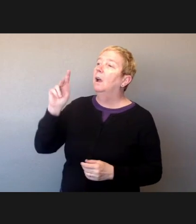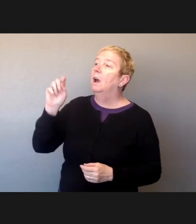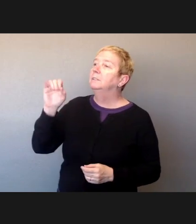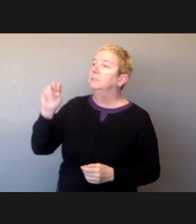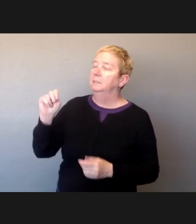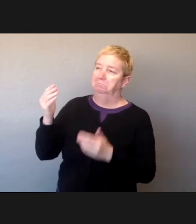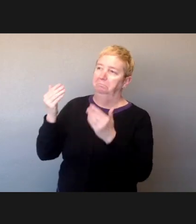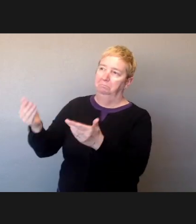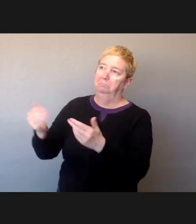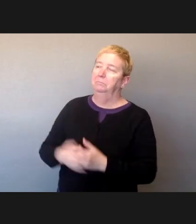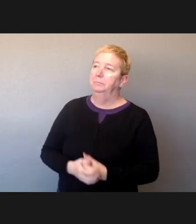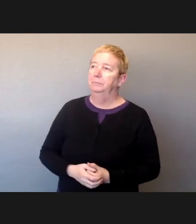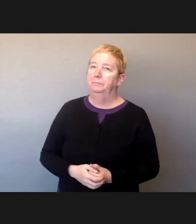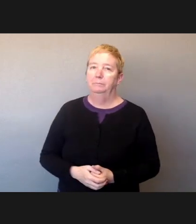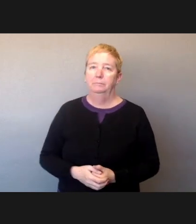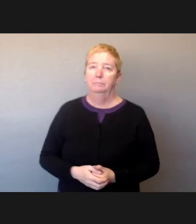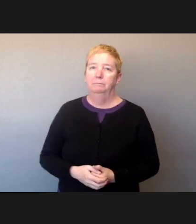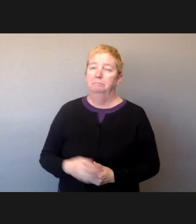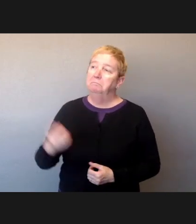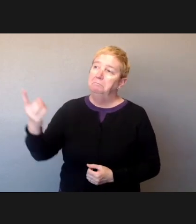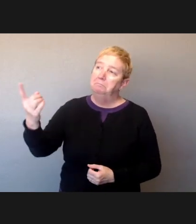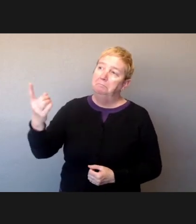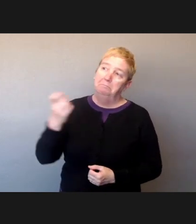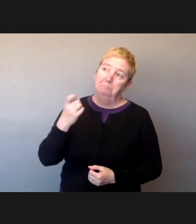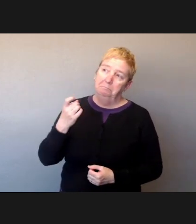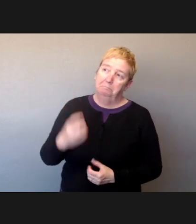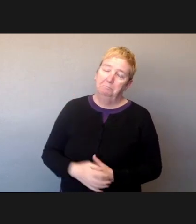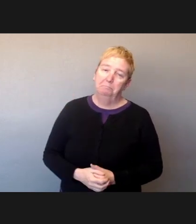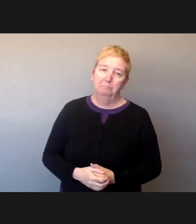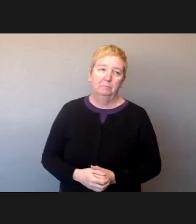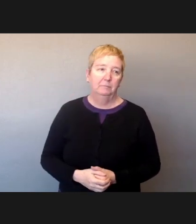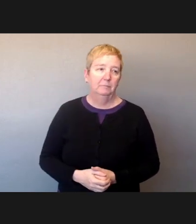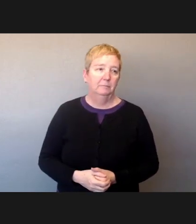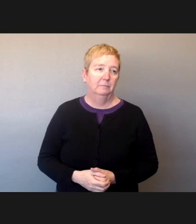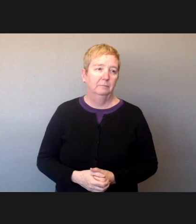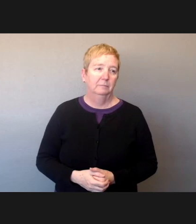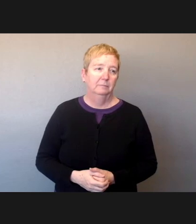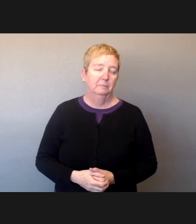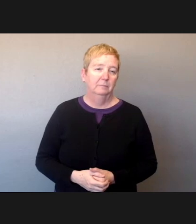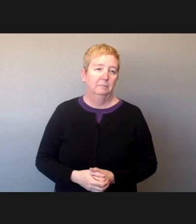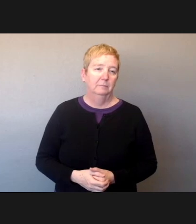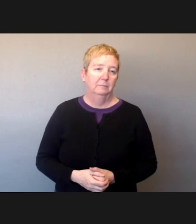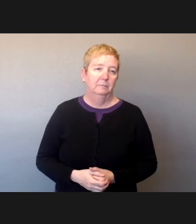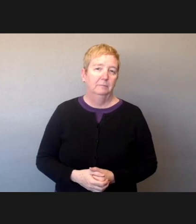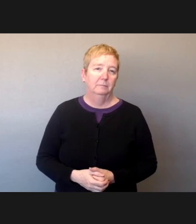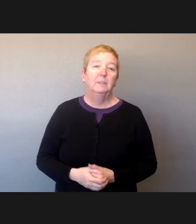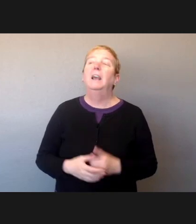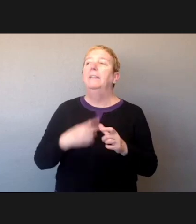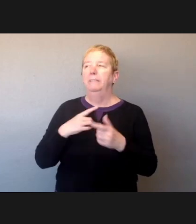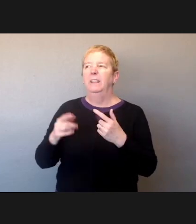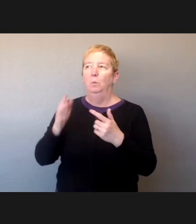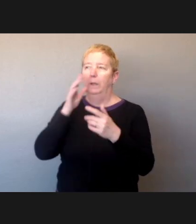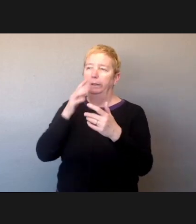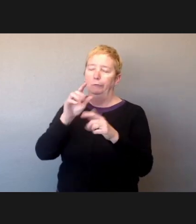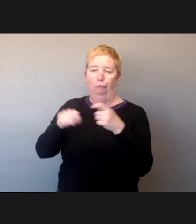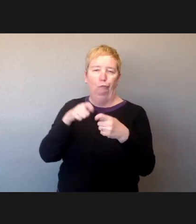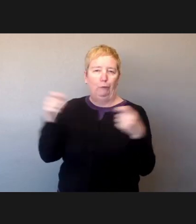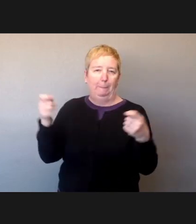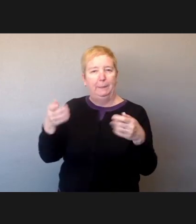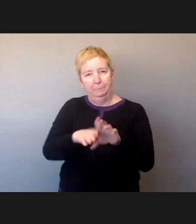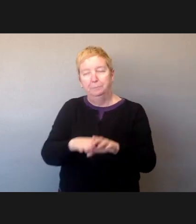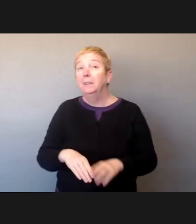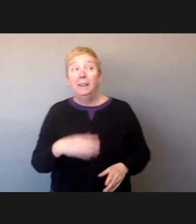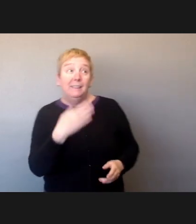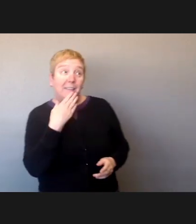should be able to unmute yourself and ask your question, and let's wrap it up there. Thank you so much,